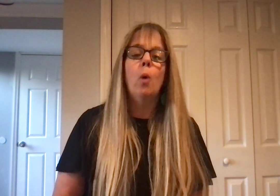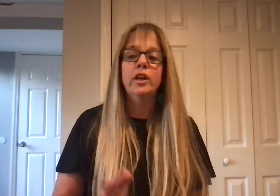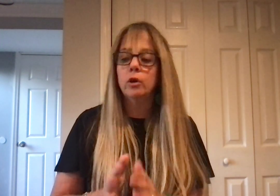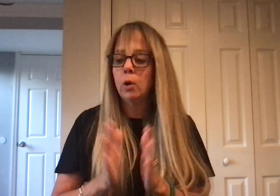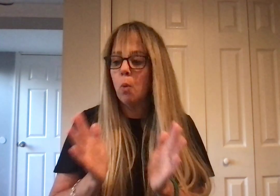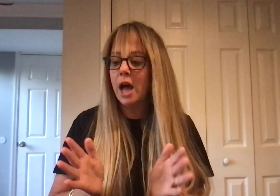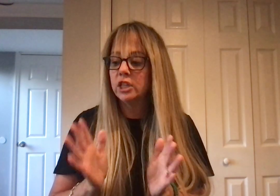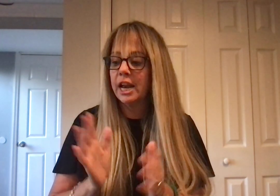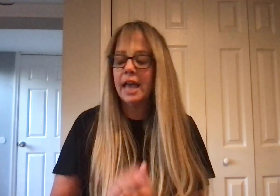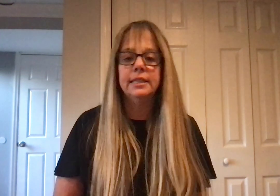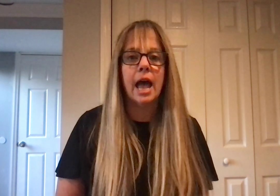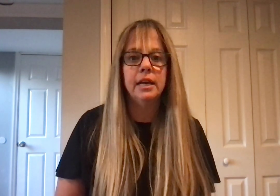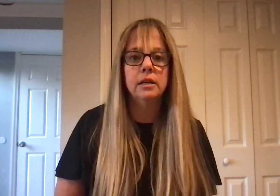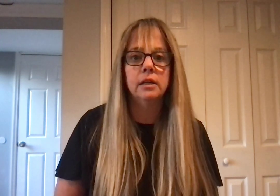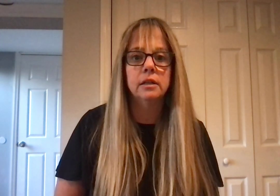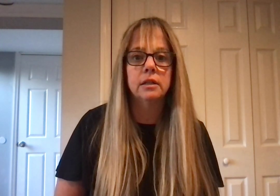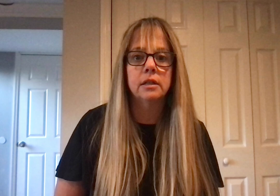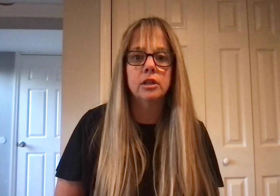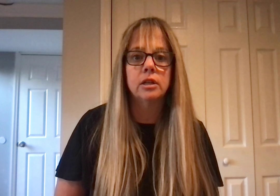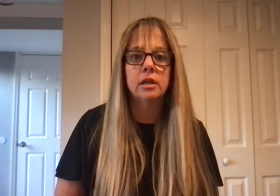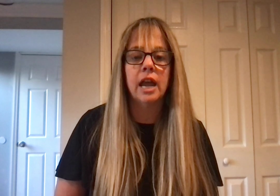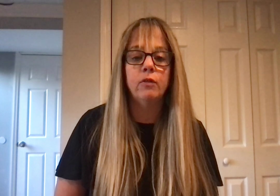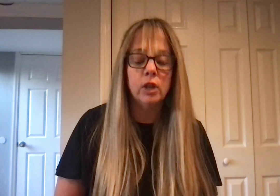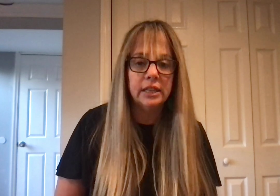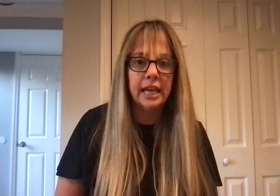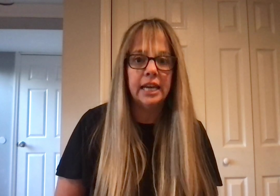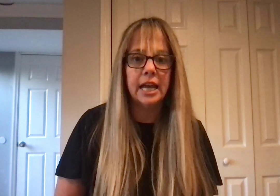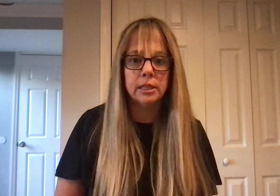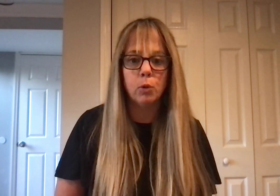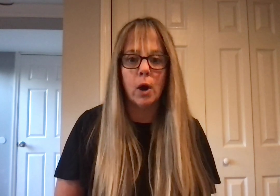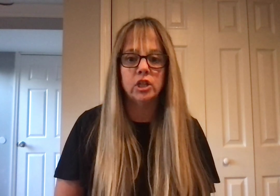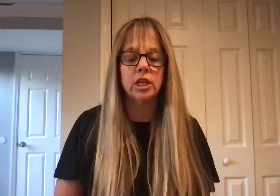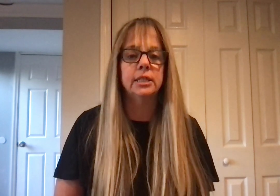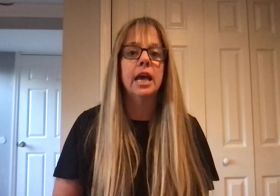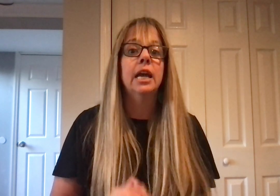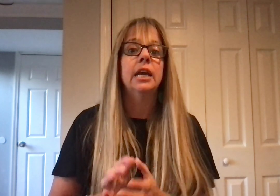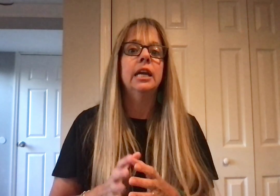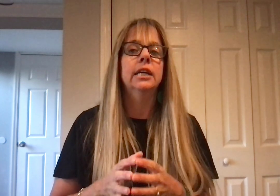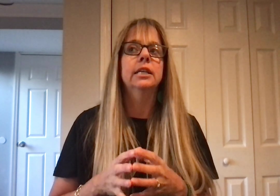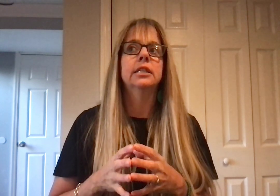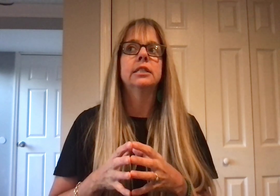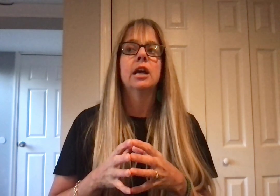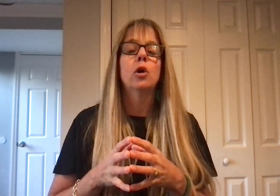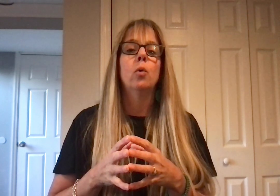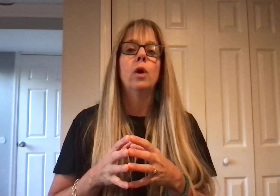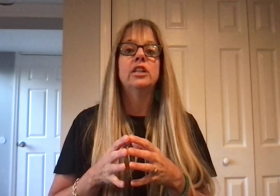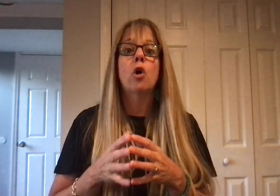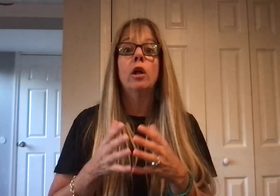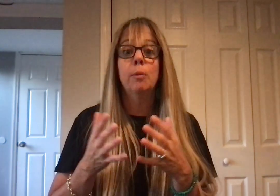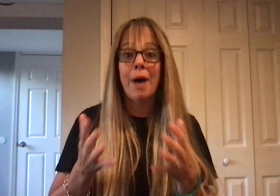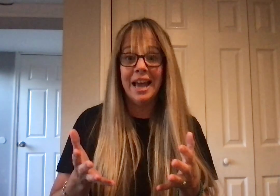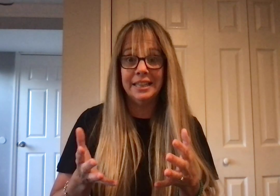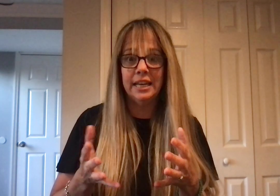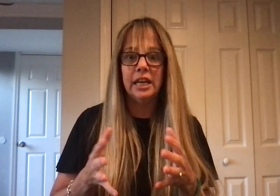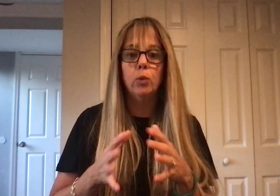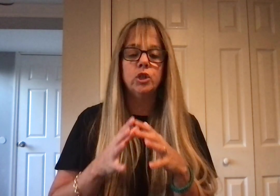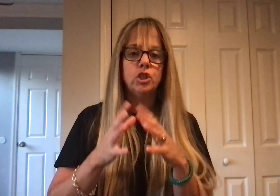you're going to watch, and I gave you the link and some questions, it's called a pilot. It was